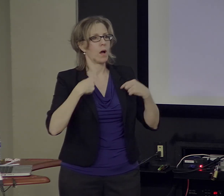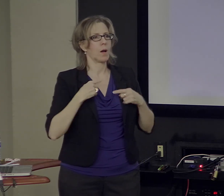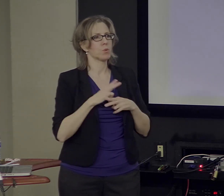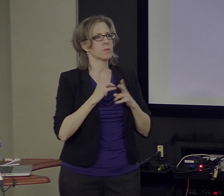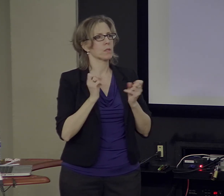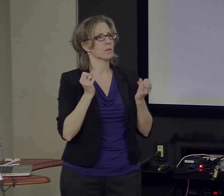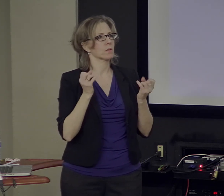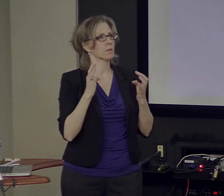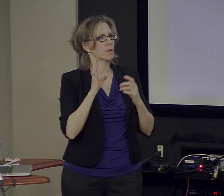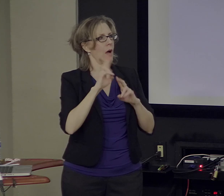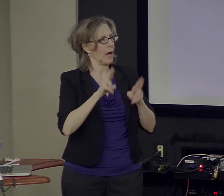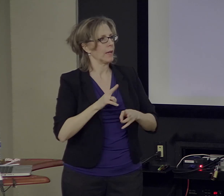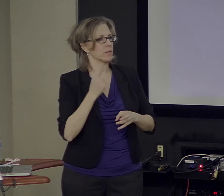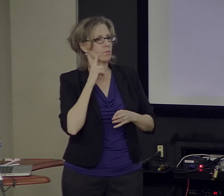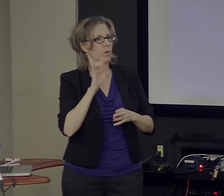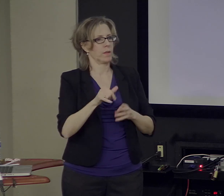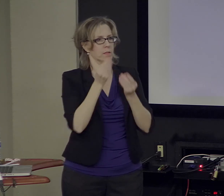more expository form,